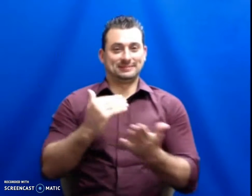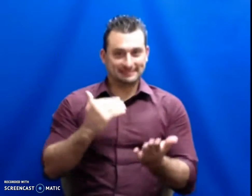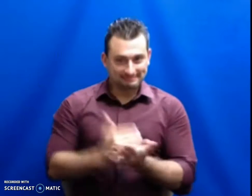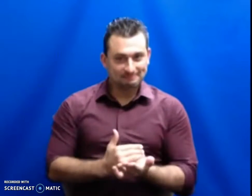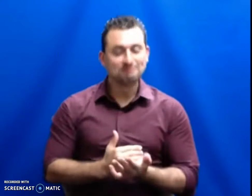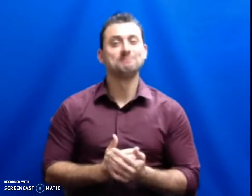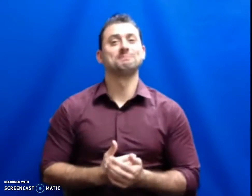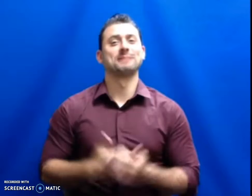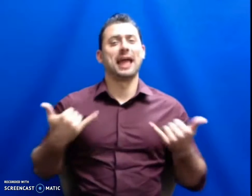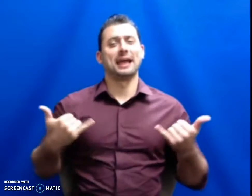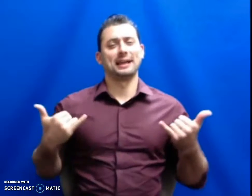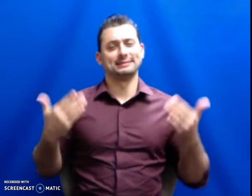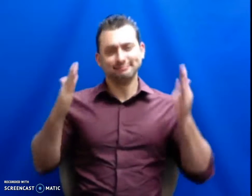in connection with this chapter.